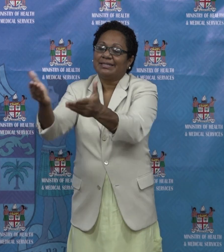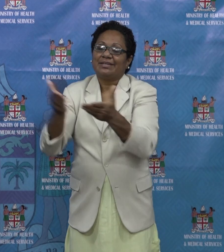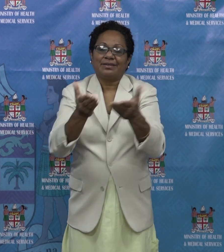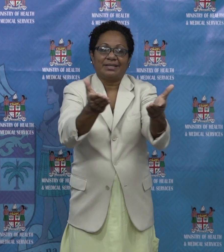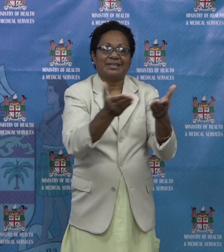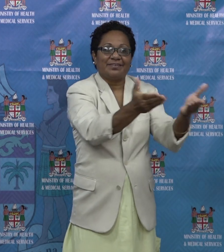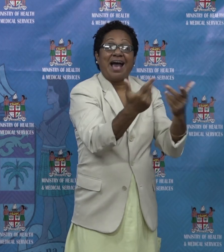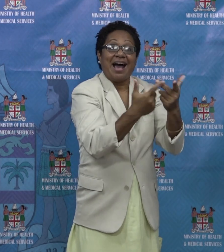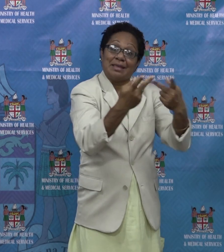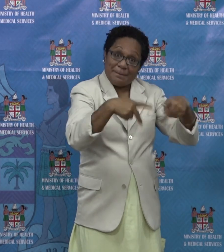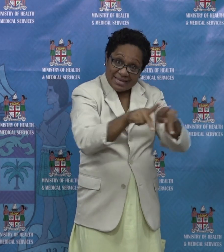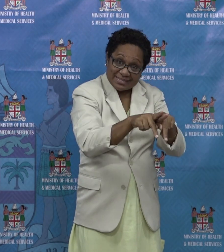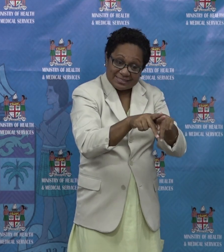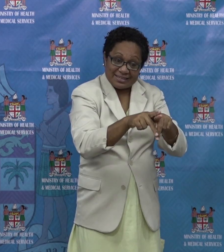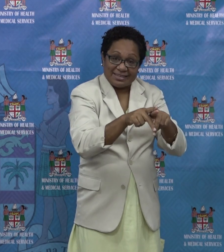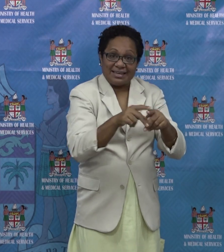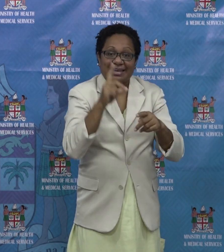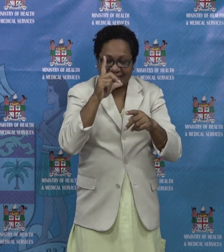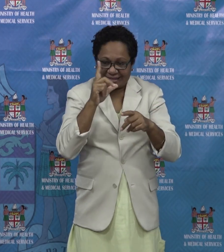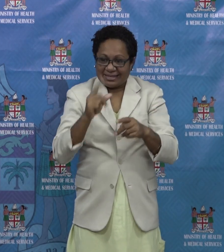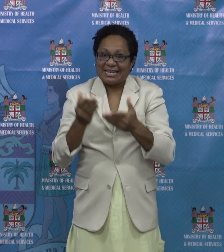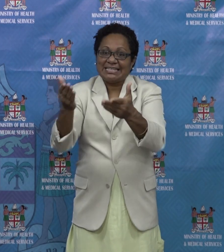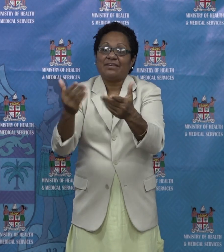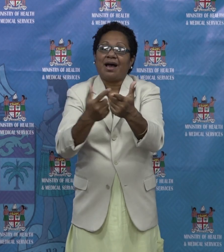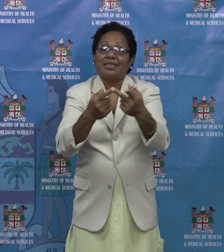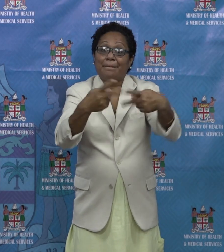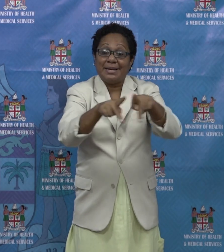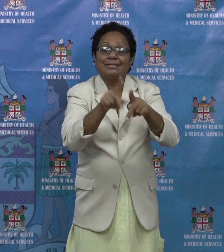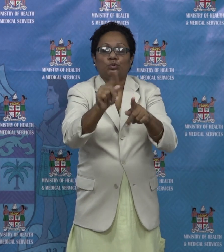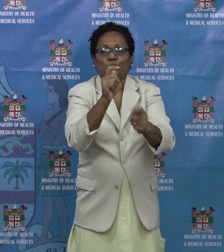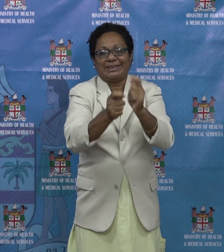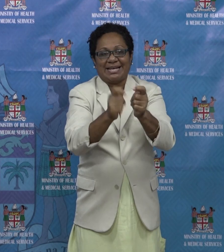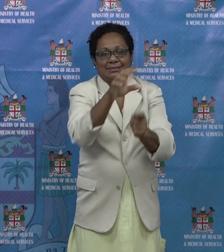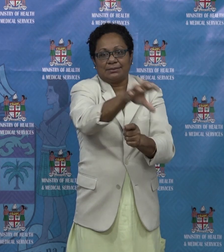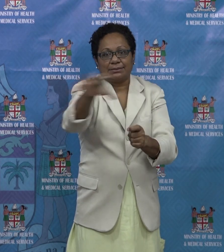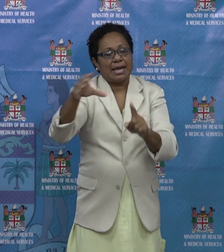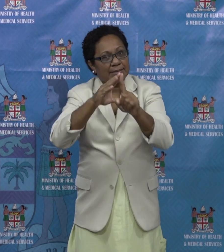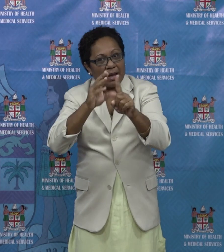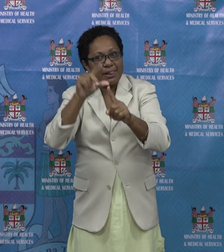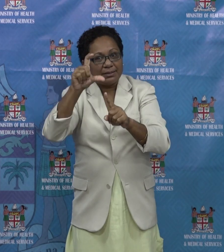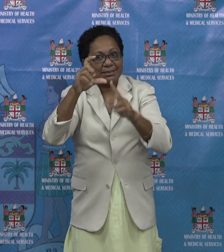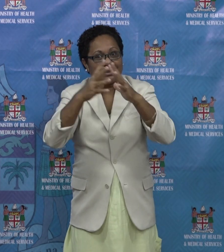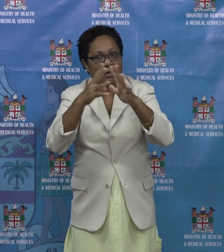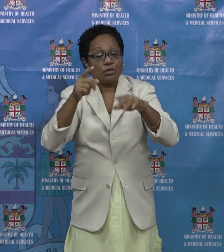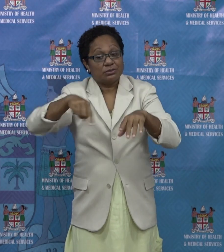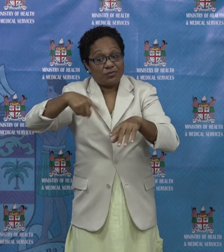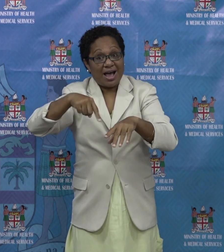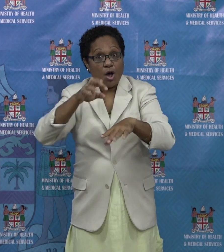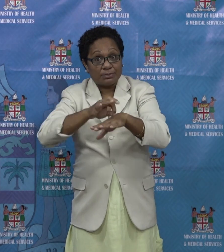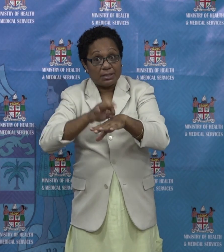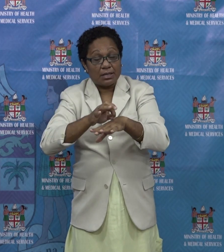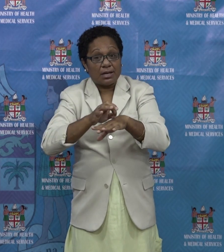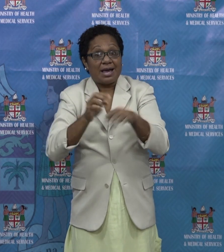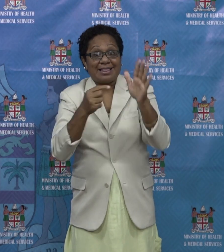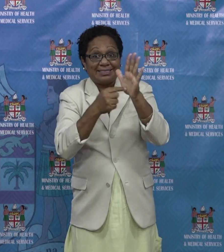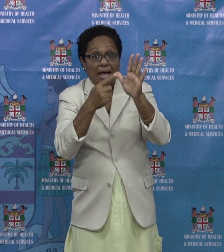CDC, specifically the GeneXpert, to other labs in Fiji. So CWM Hospital, Tamavotumi Hospital, Lotoka